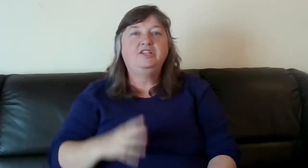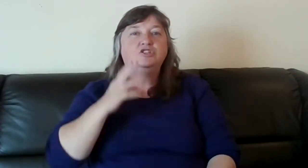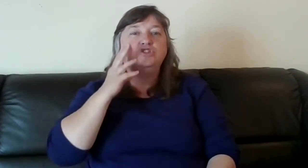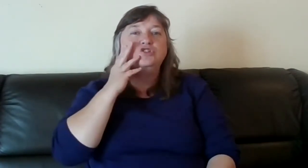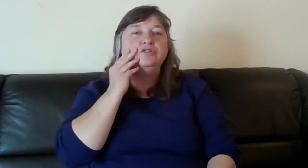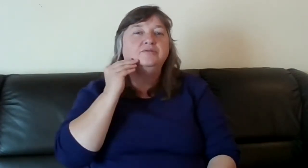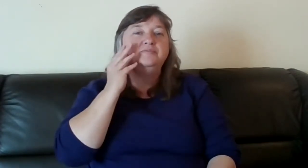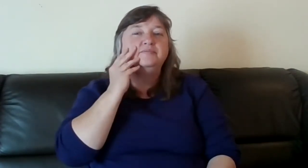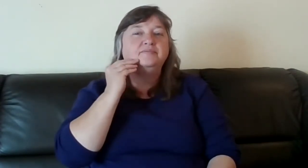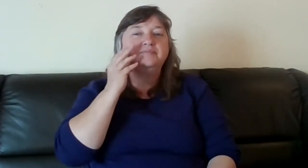Peach.